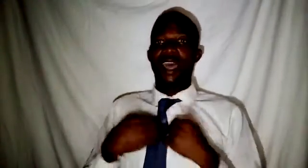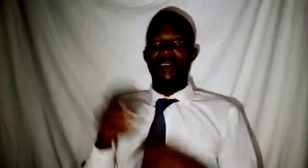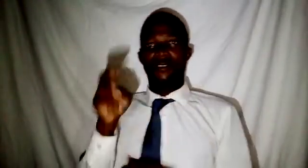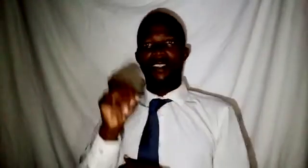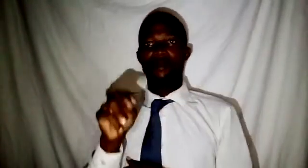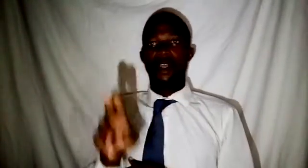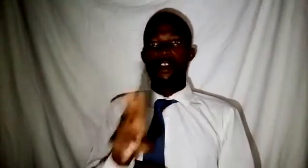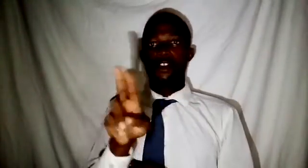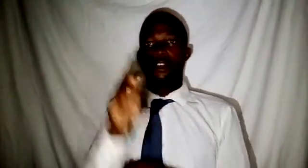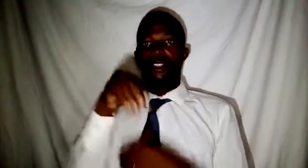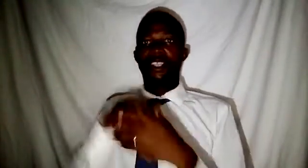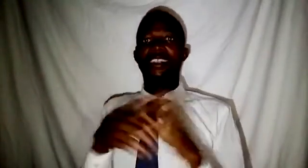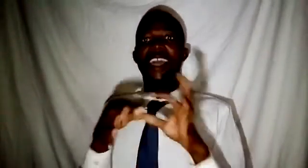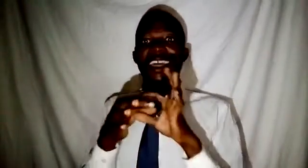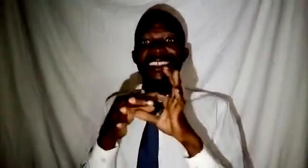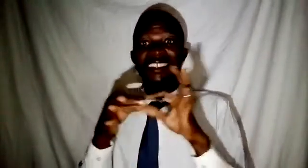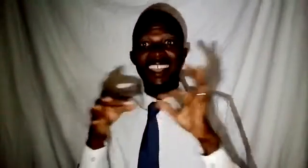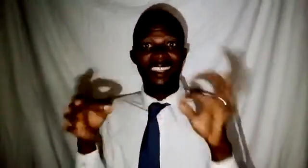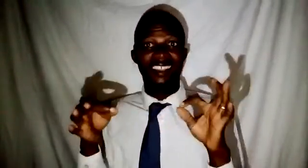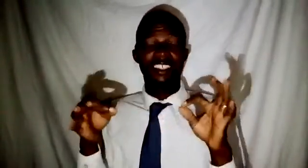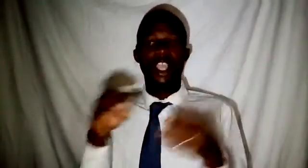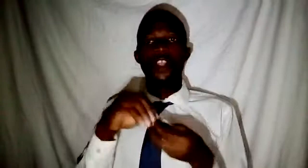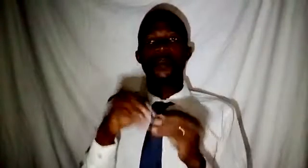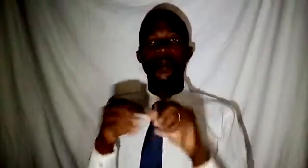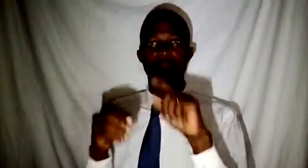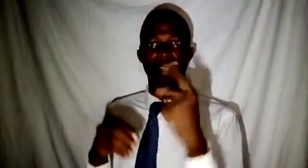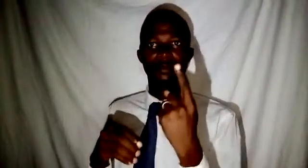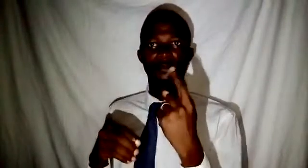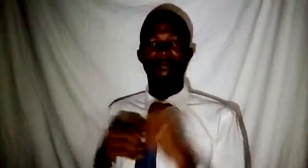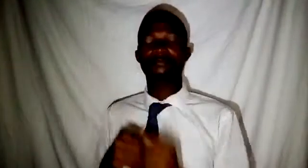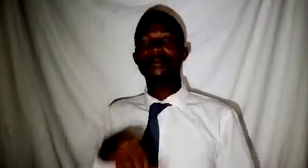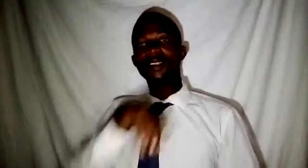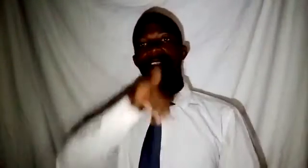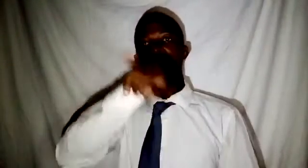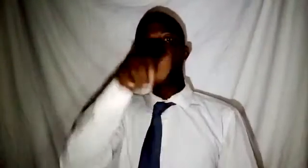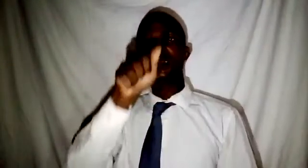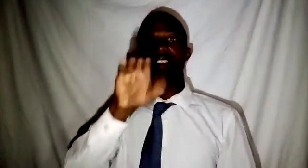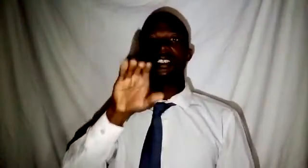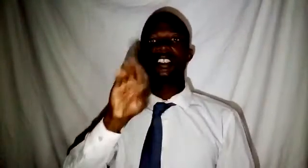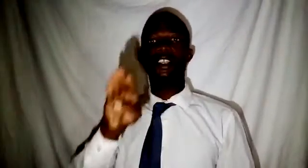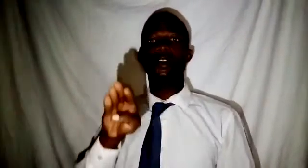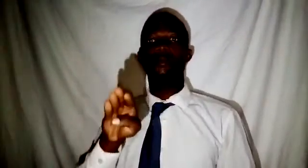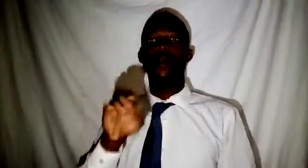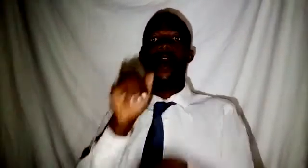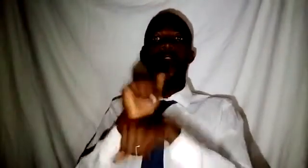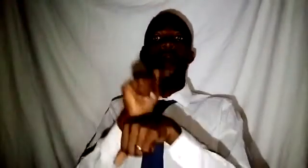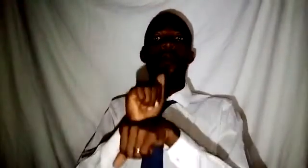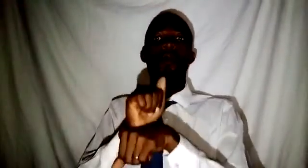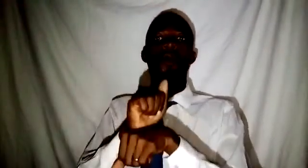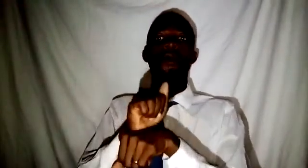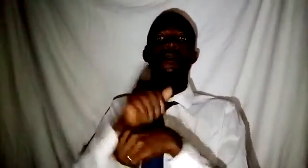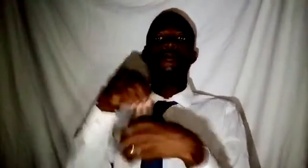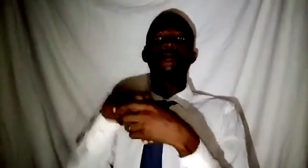in sentences. Number 1, Jacob walks in the morning. A usual